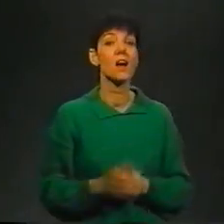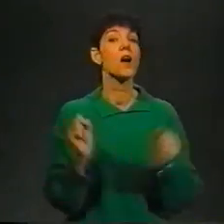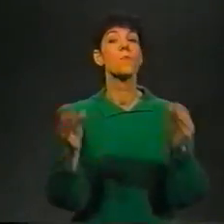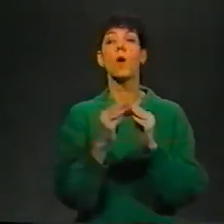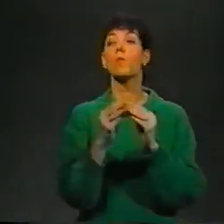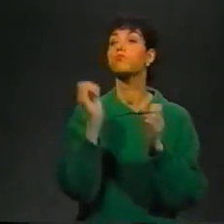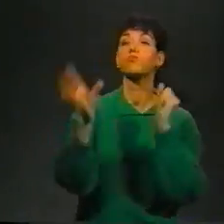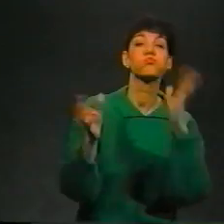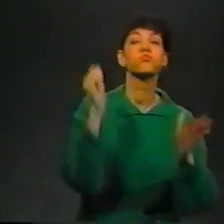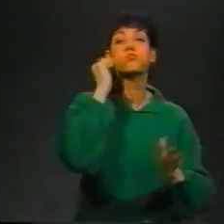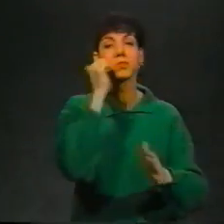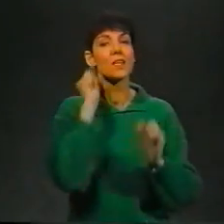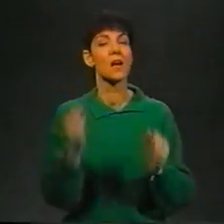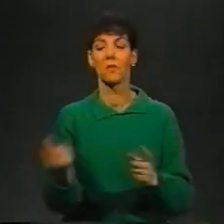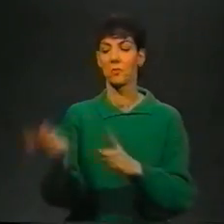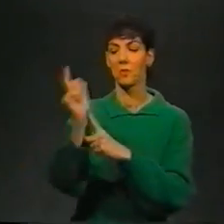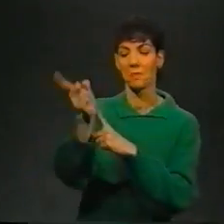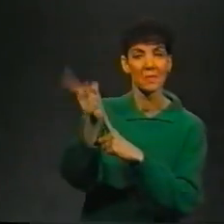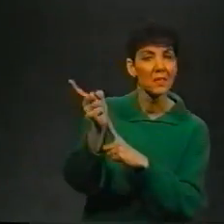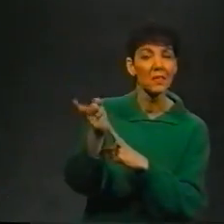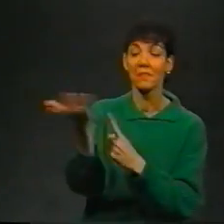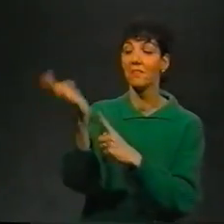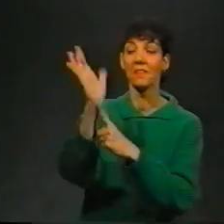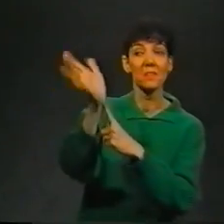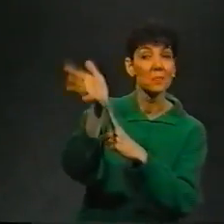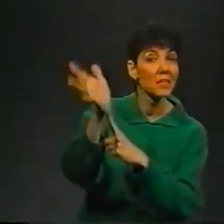In more informal contexts, you might see this type of production.